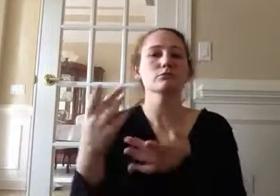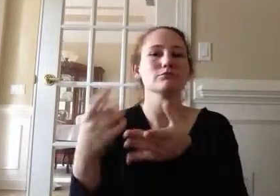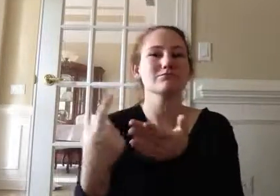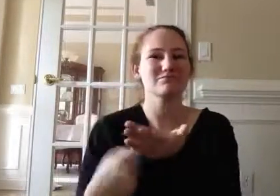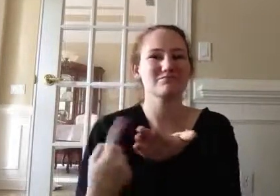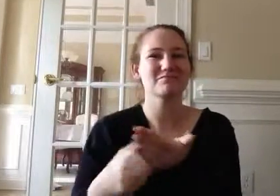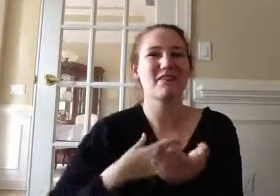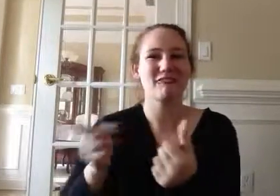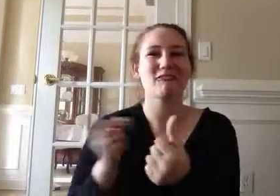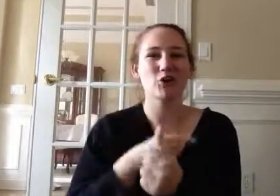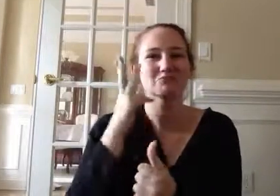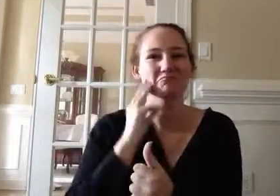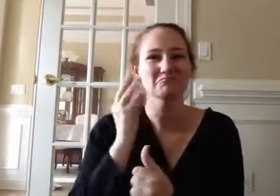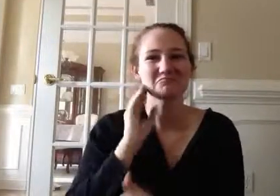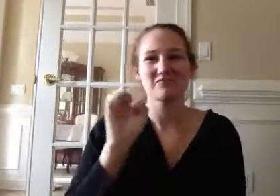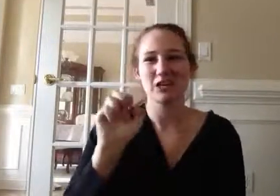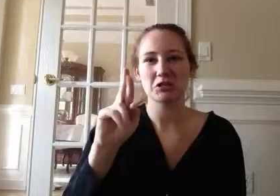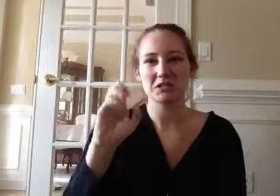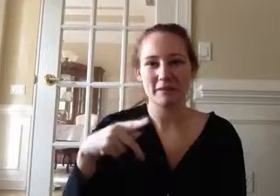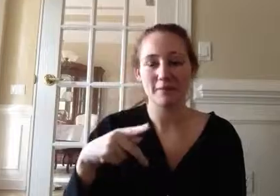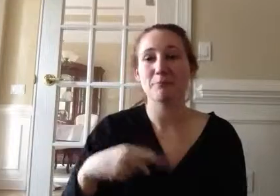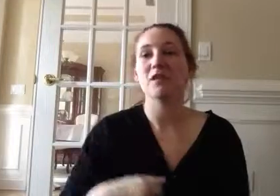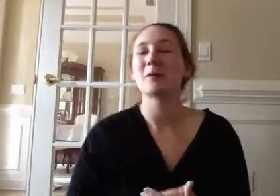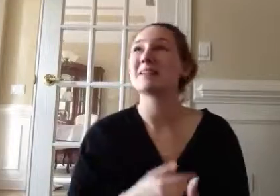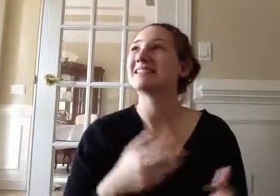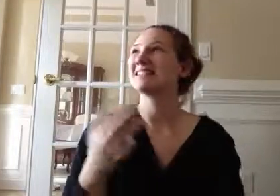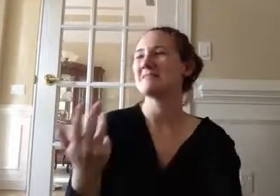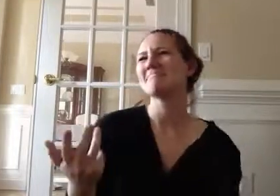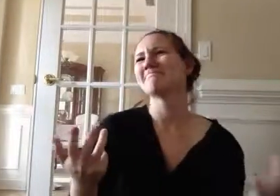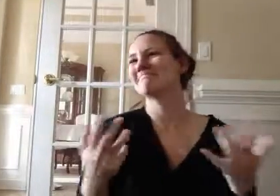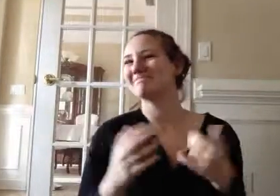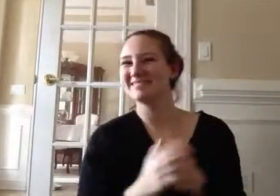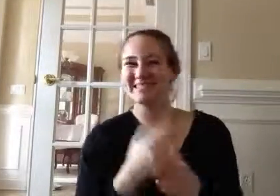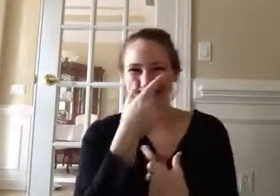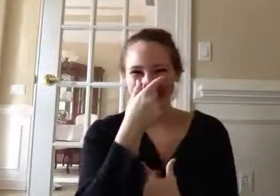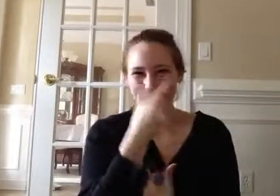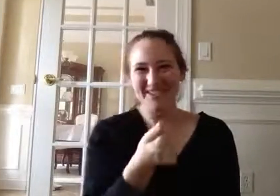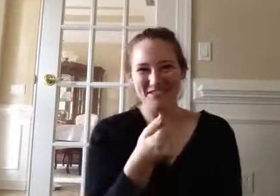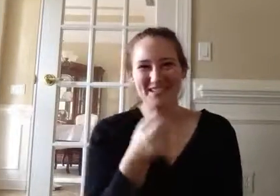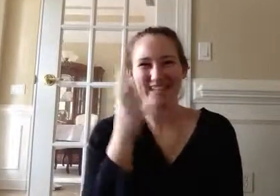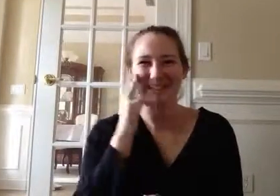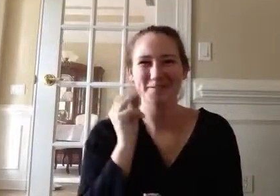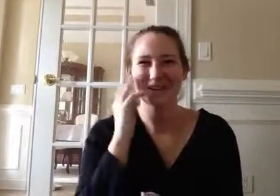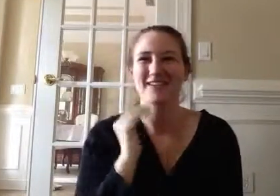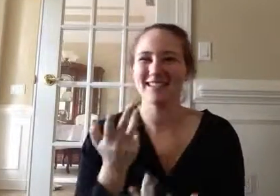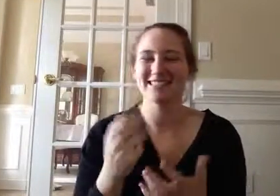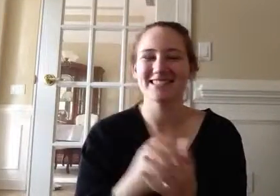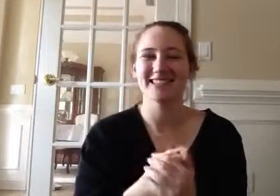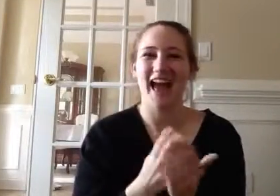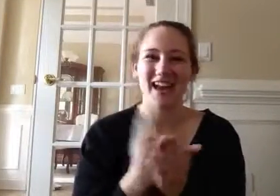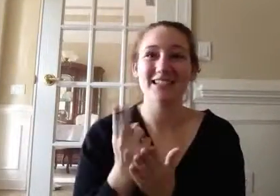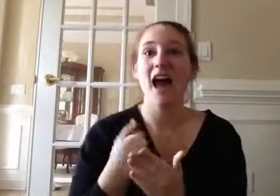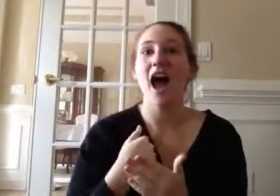first ERCP. It was an interesting experience. I was having